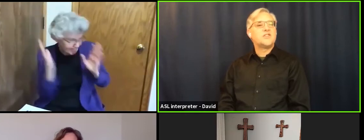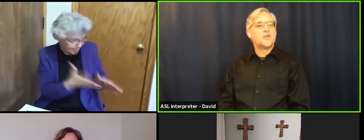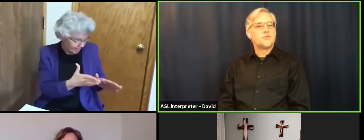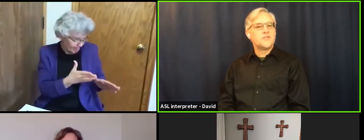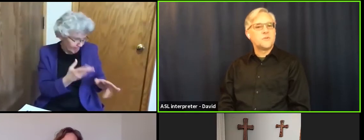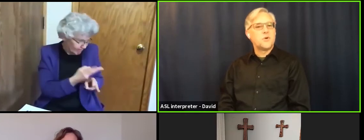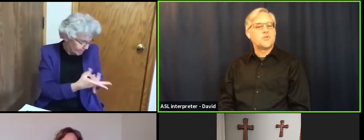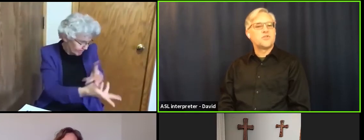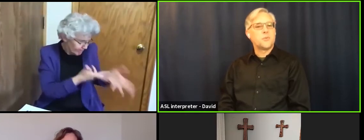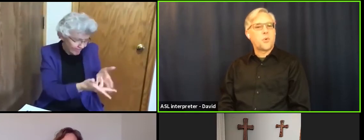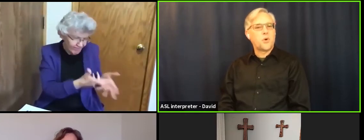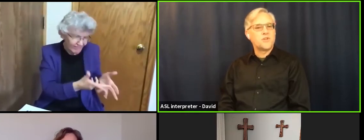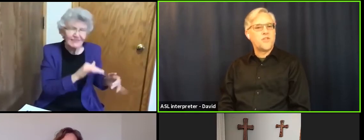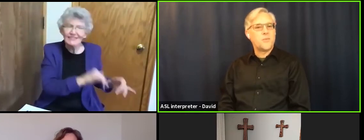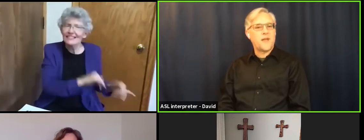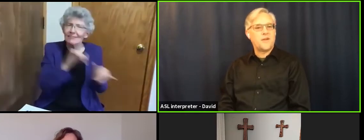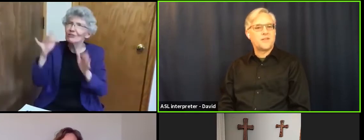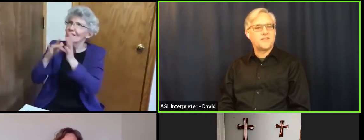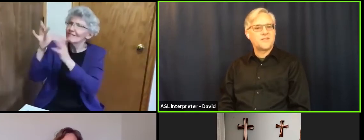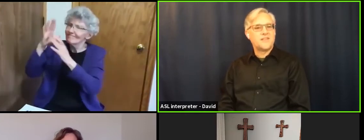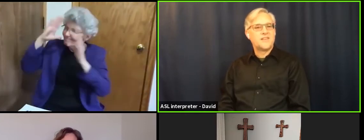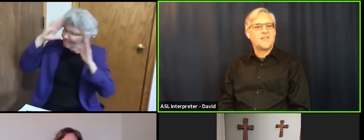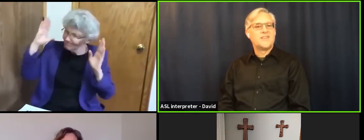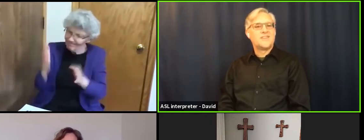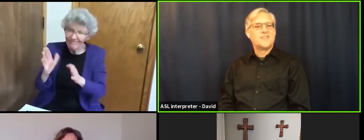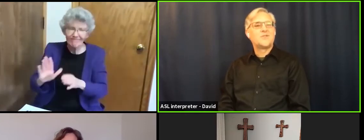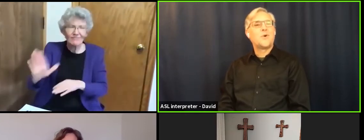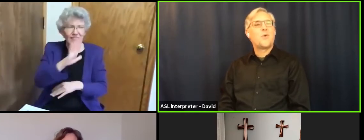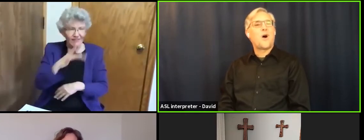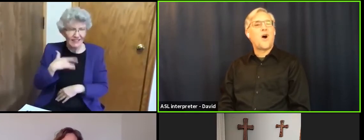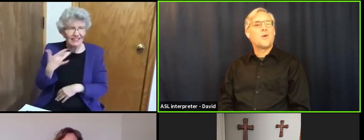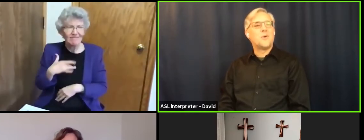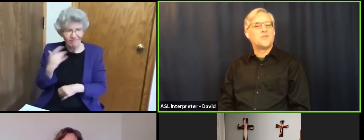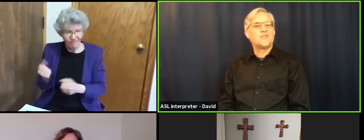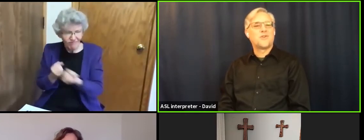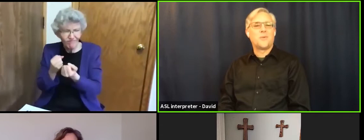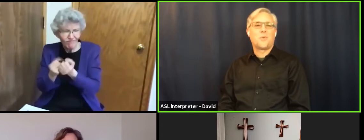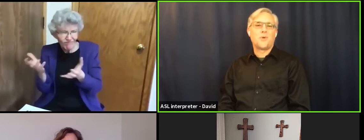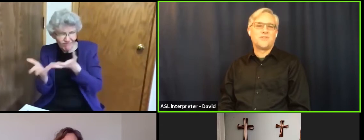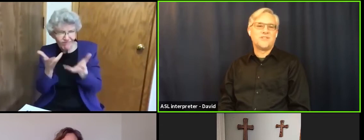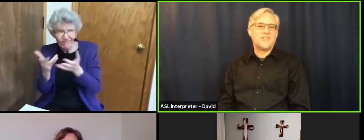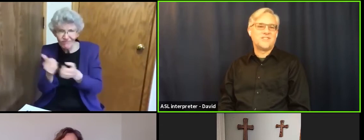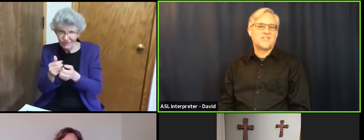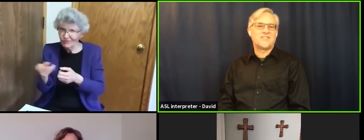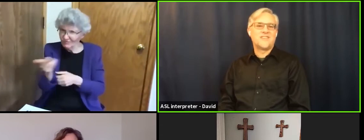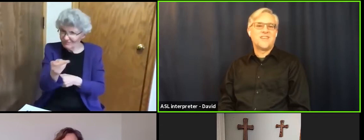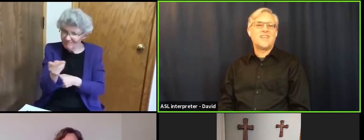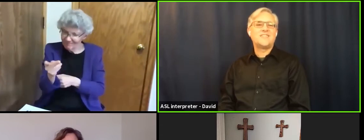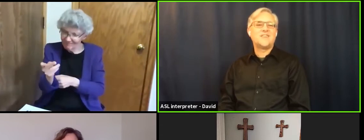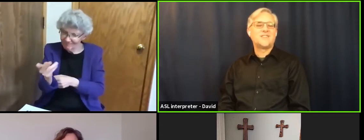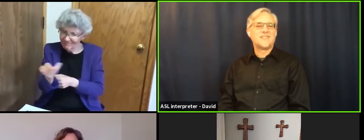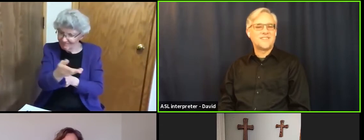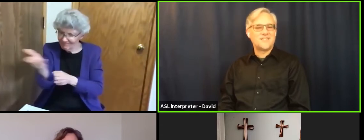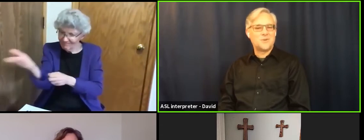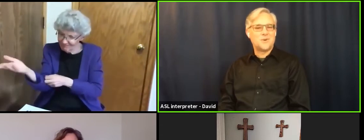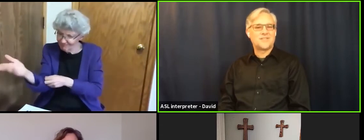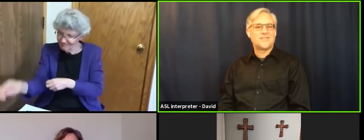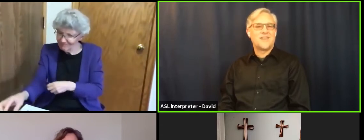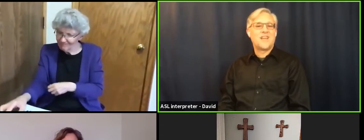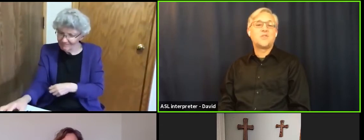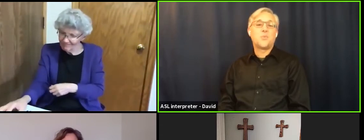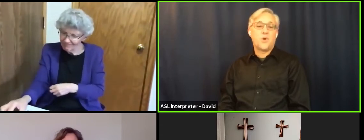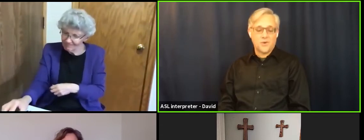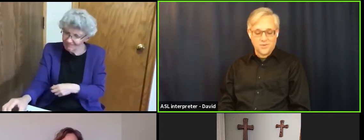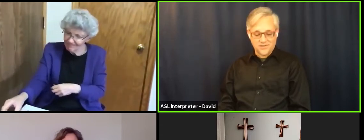Just like children's emotions are important to their parents, so our emotions are important to Jesus. He's here to listen to